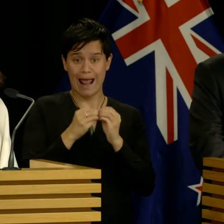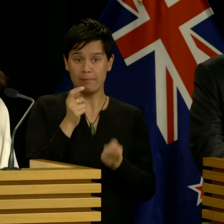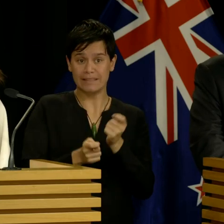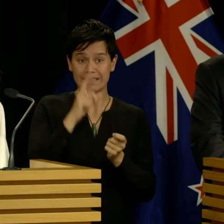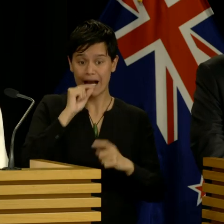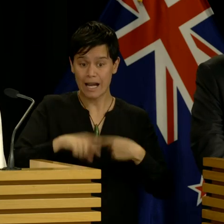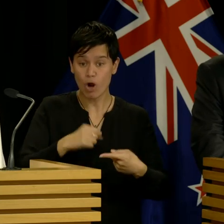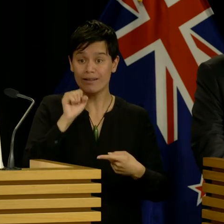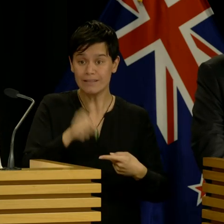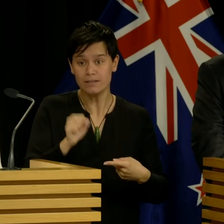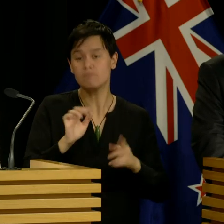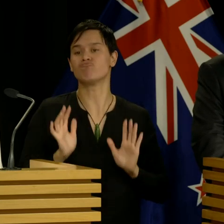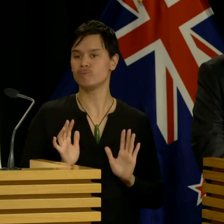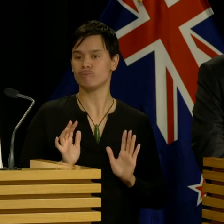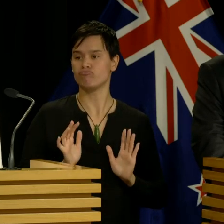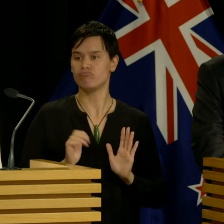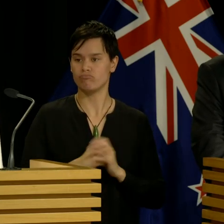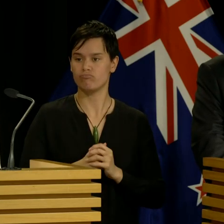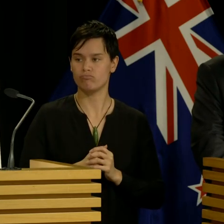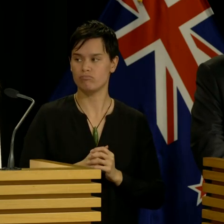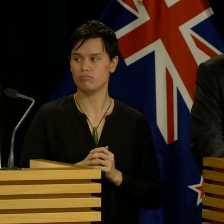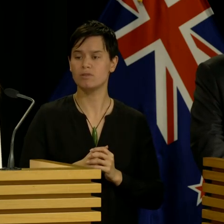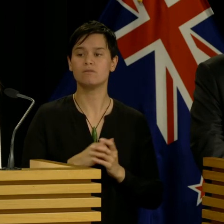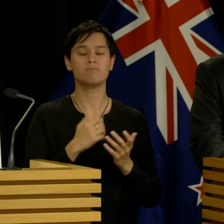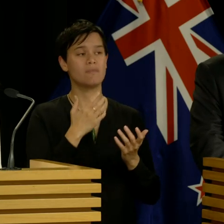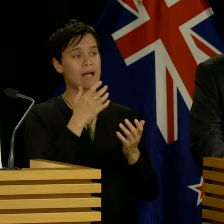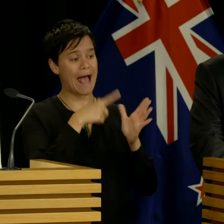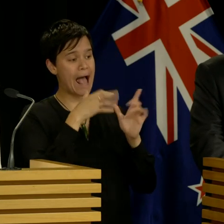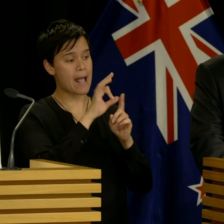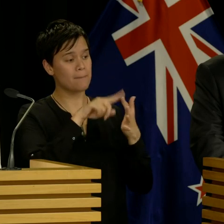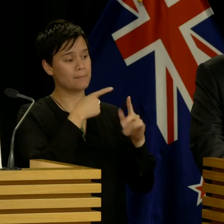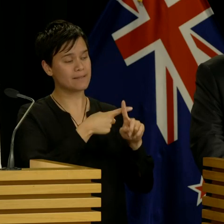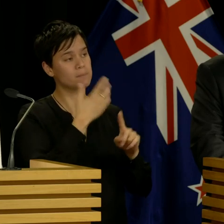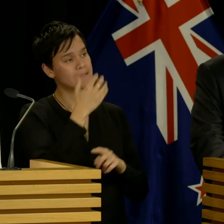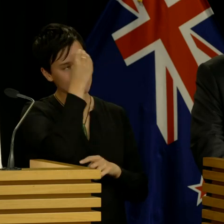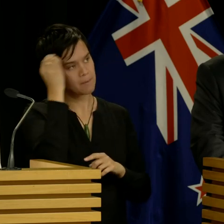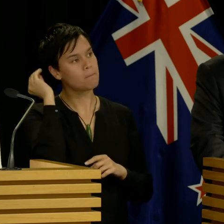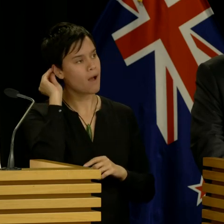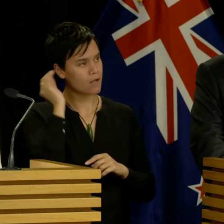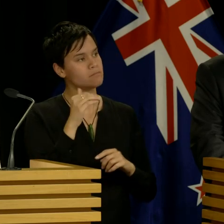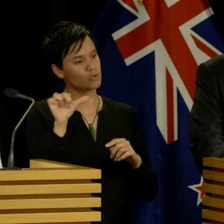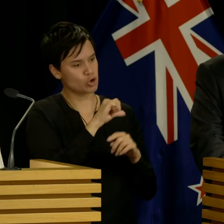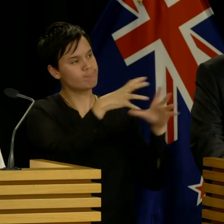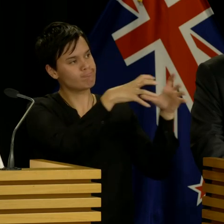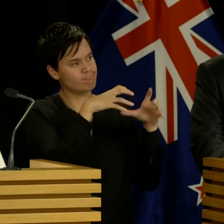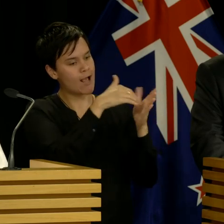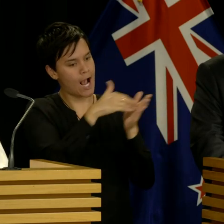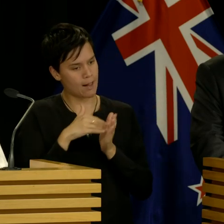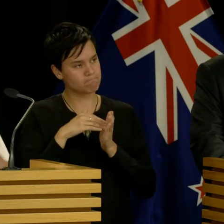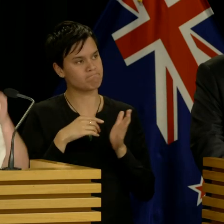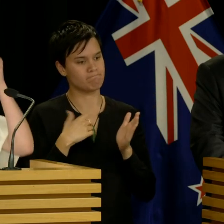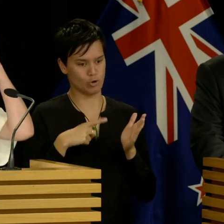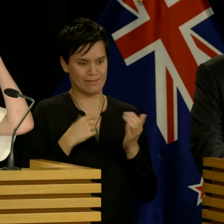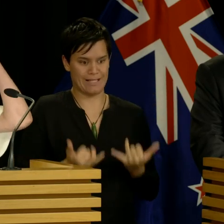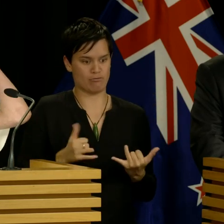Friday? It's just to keep in mind the situation that we're all in at present, and we can pull together as much as we can. Prime Minister, just